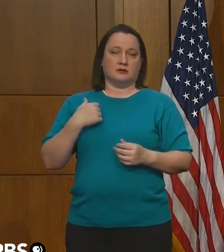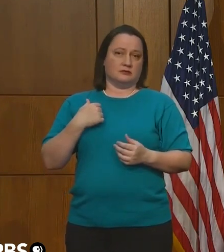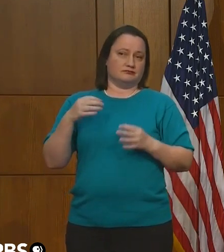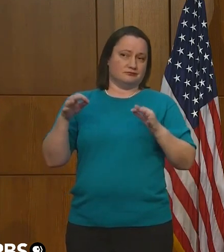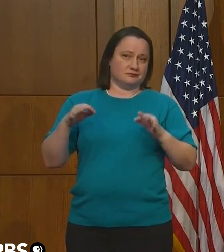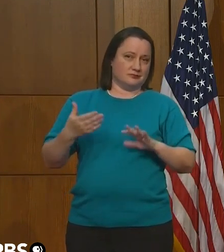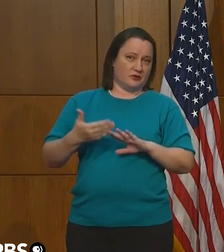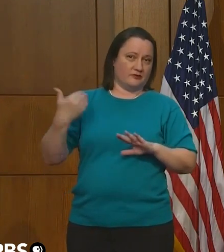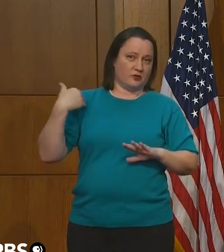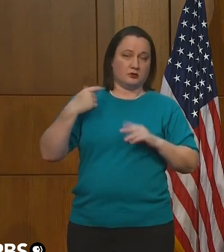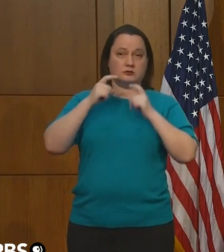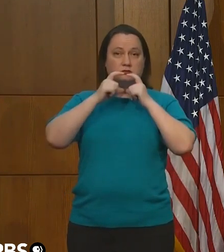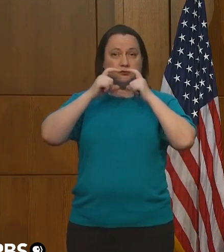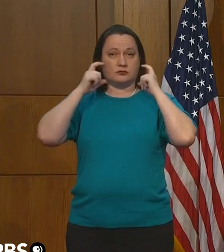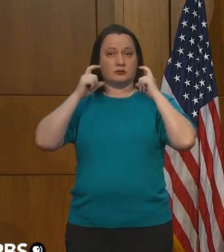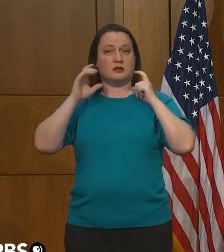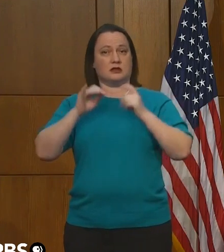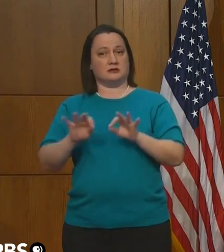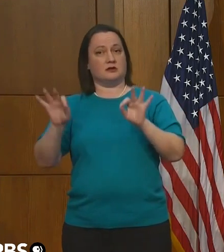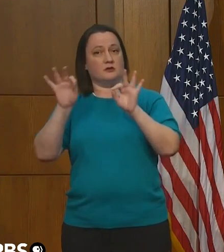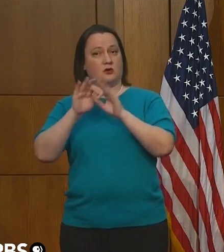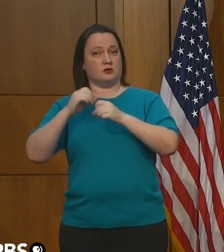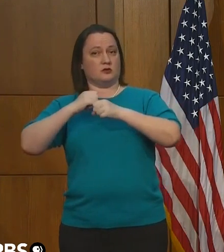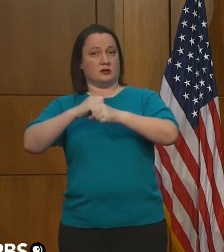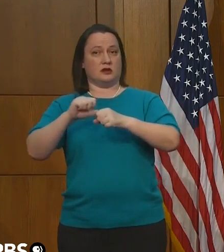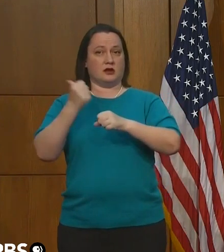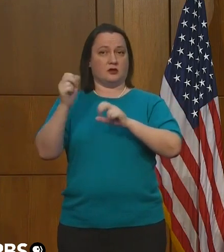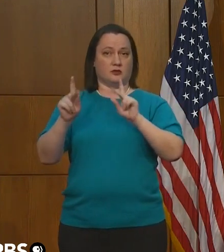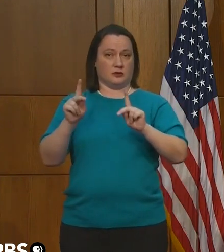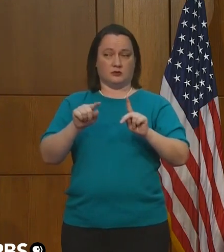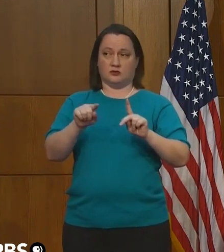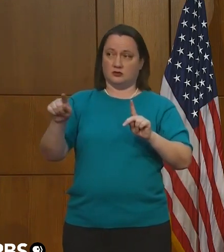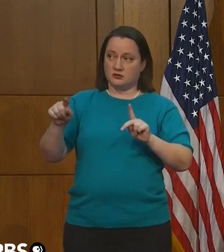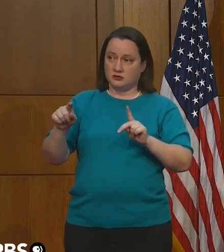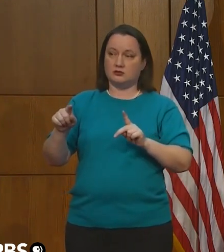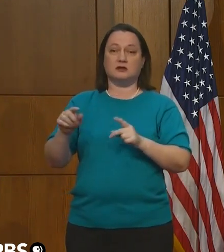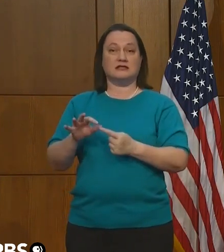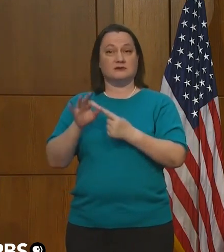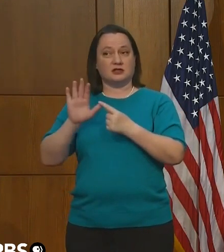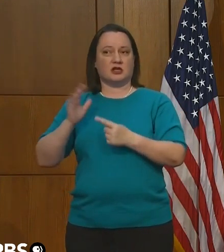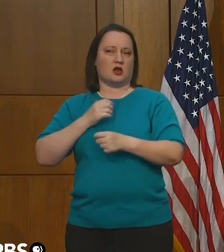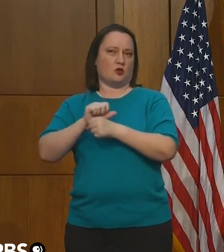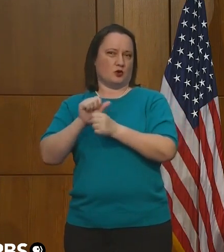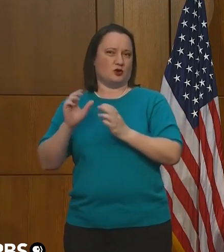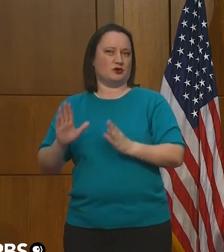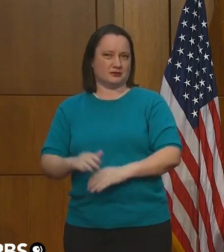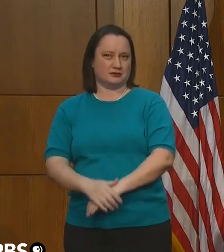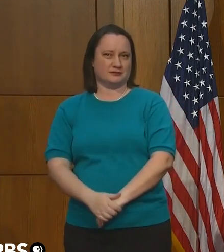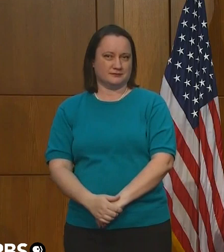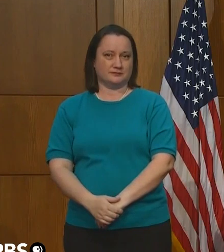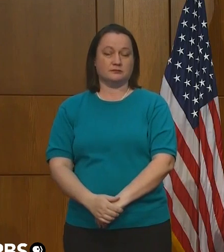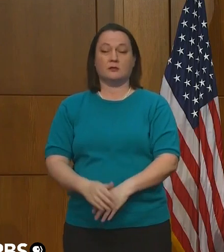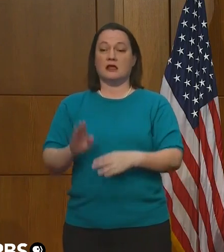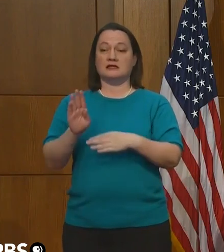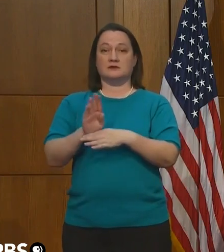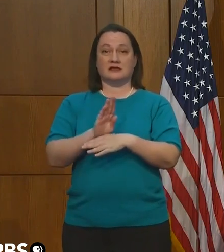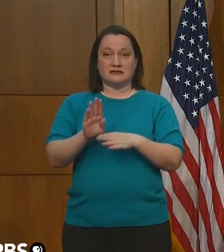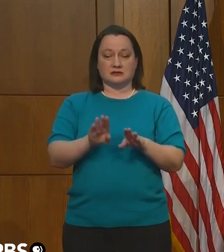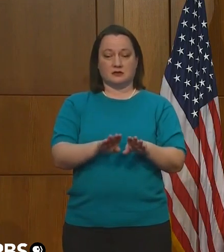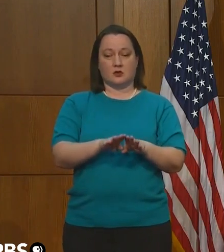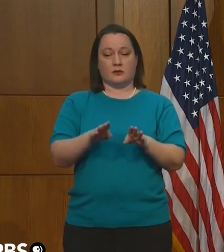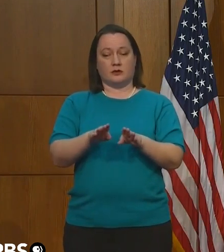face coverings is an important step to protect others, especially our workers. As more businesses open to the